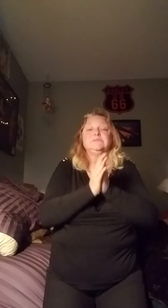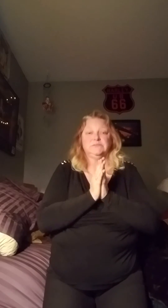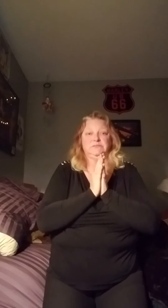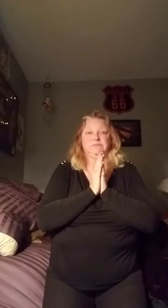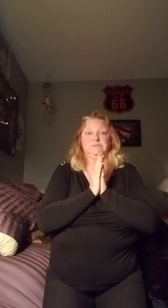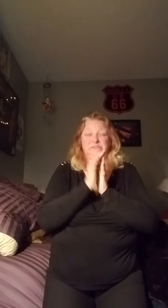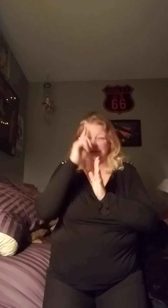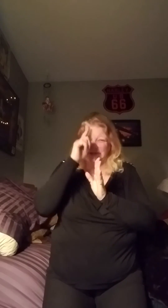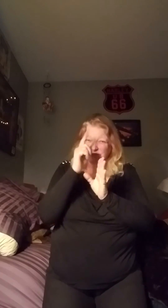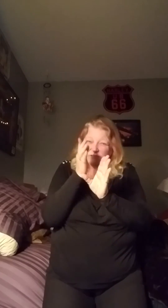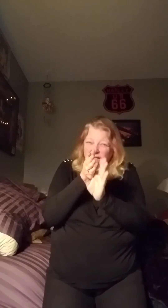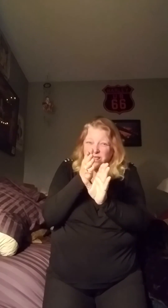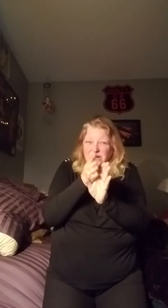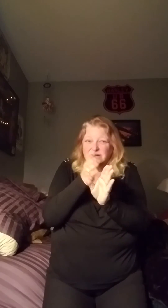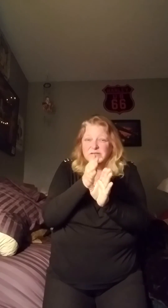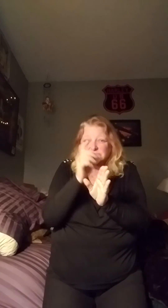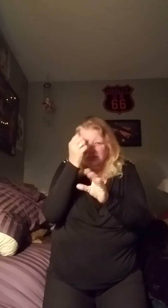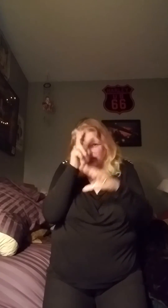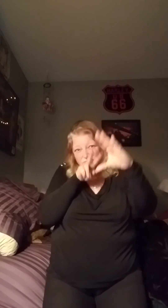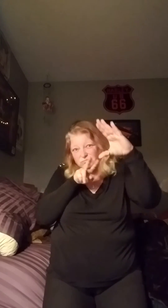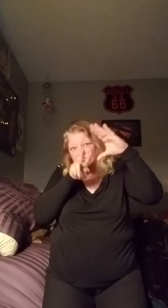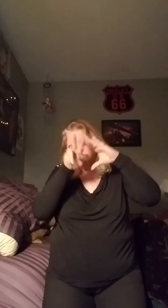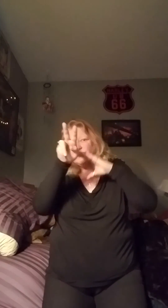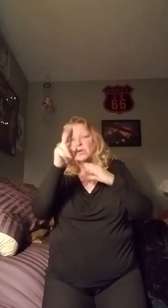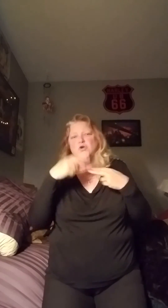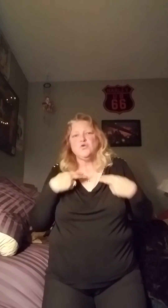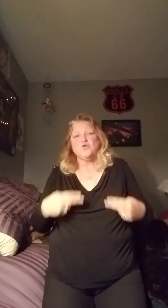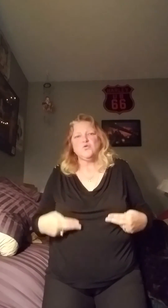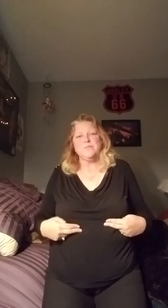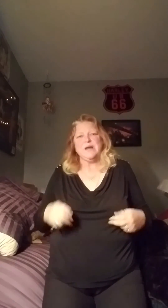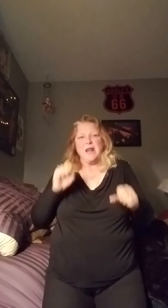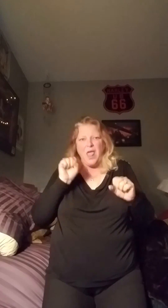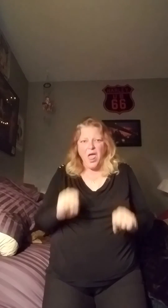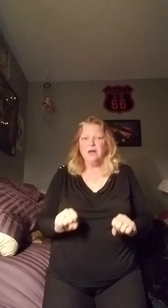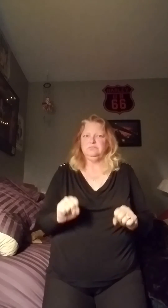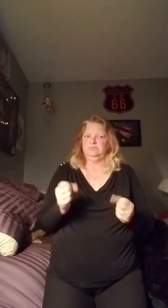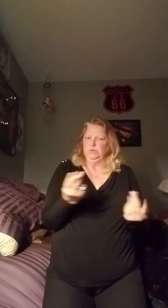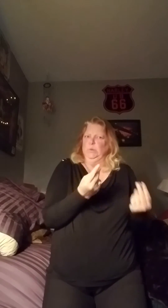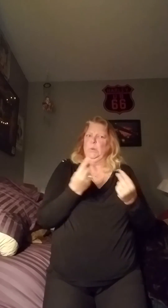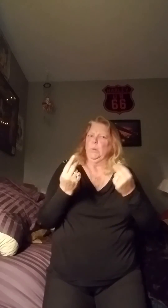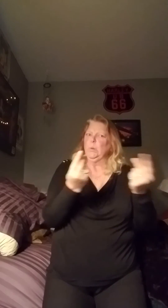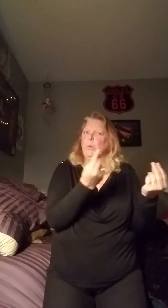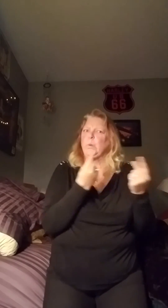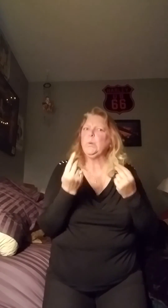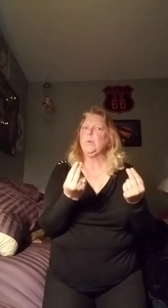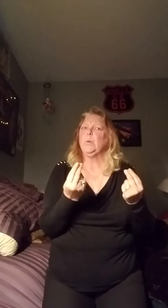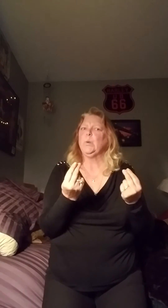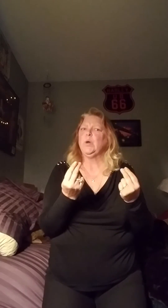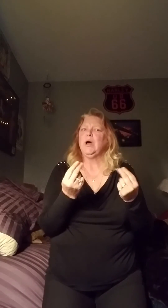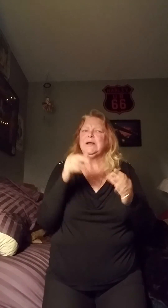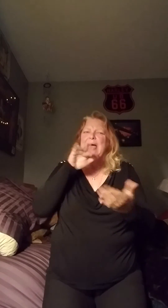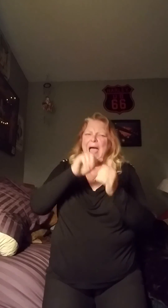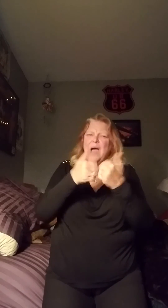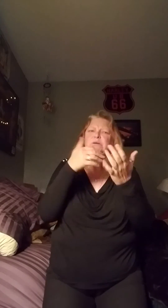give us any insight into human flourishing? How to take people how to study people who are psychological successes,